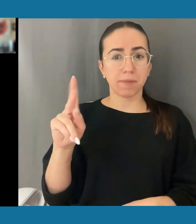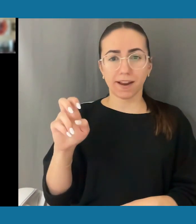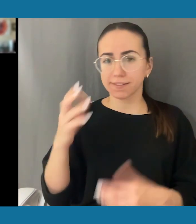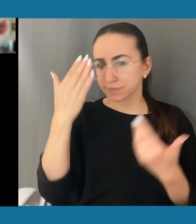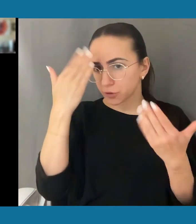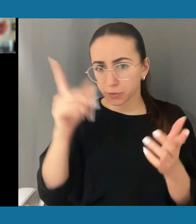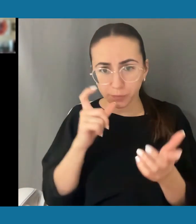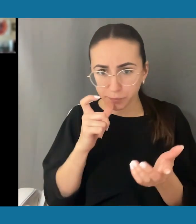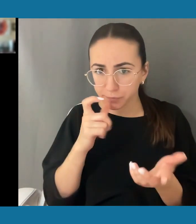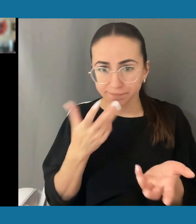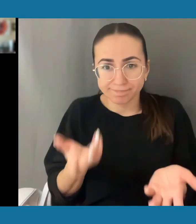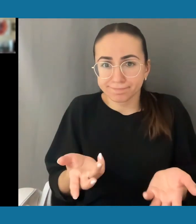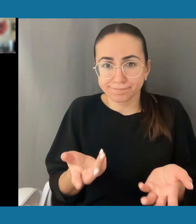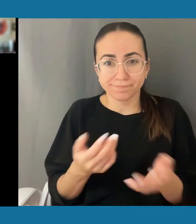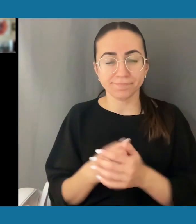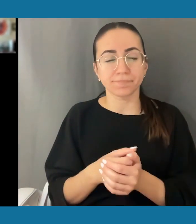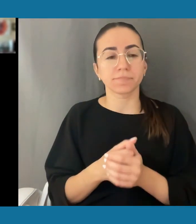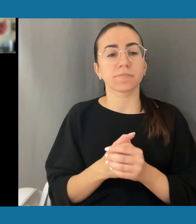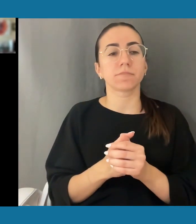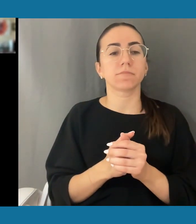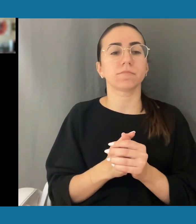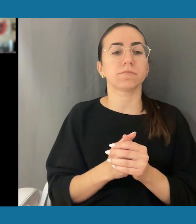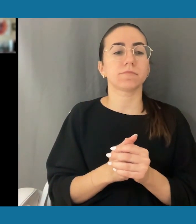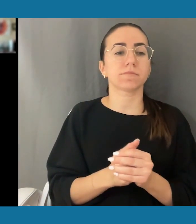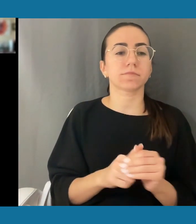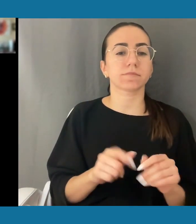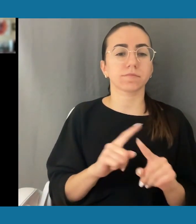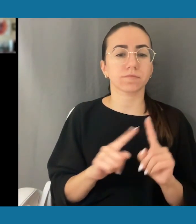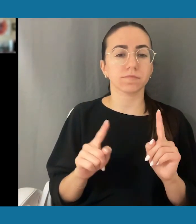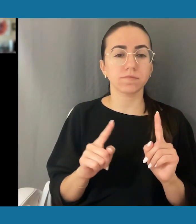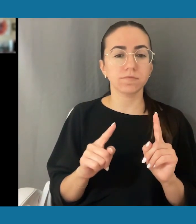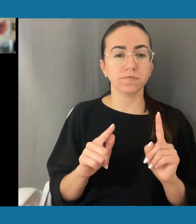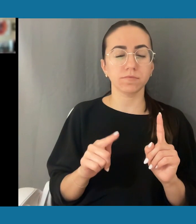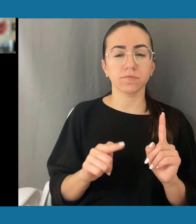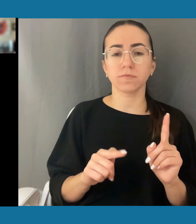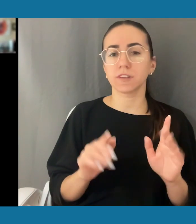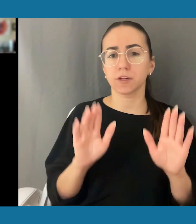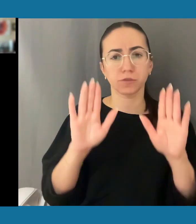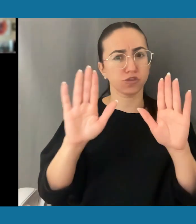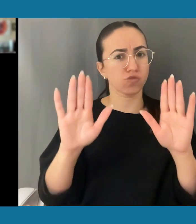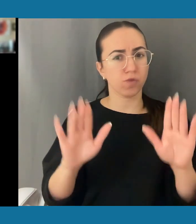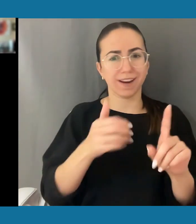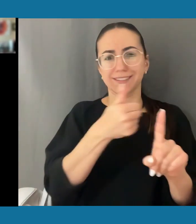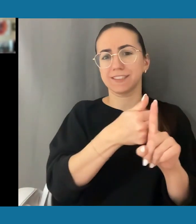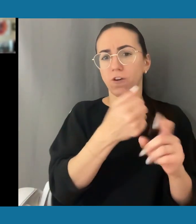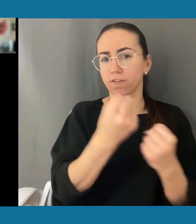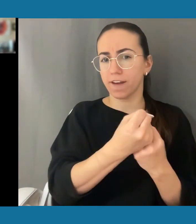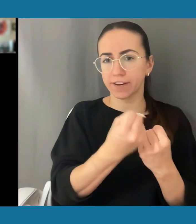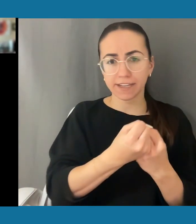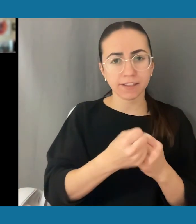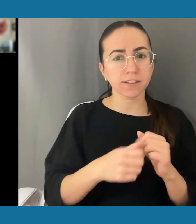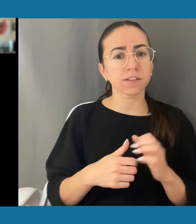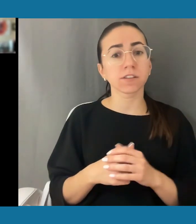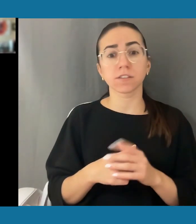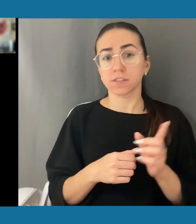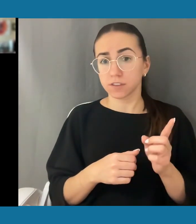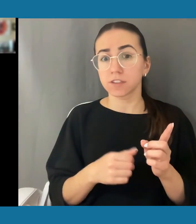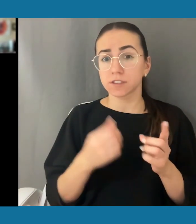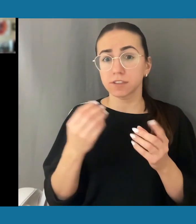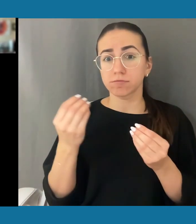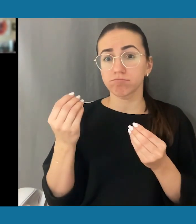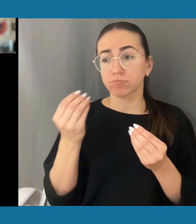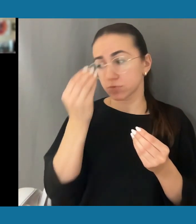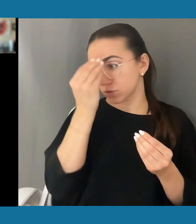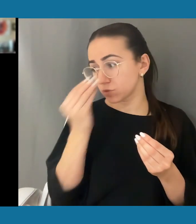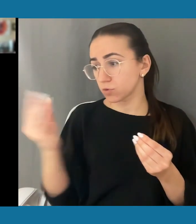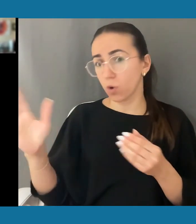but he is a great self-advocate. He actually told his guardian that